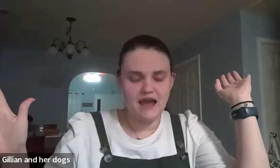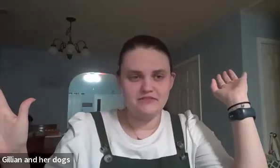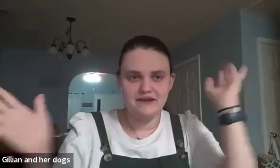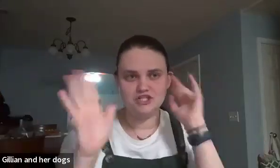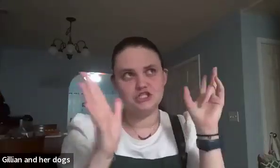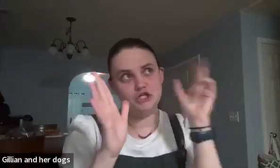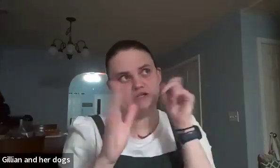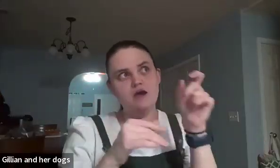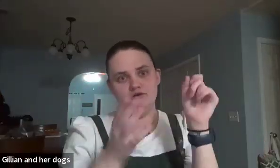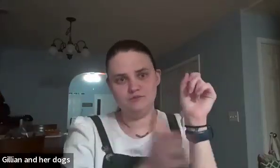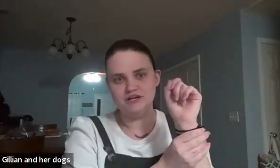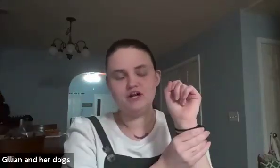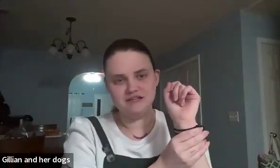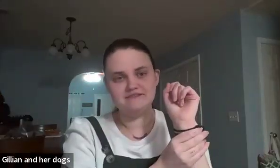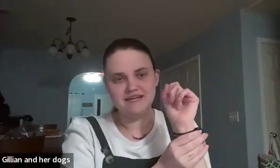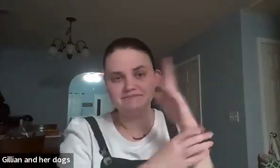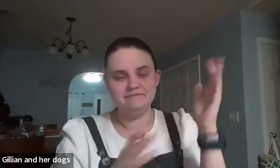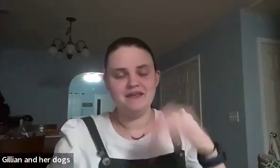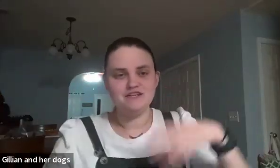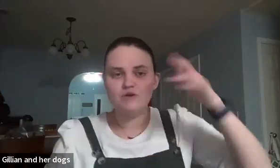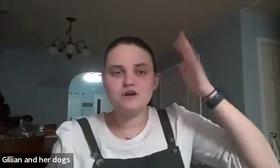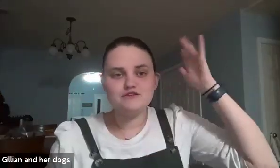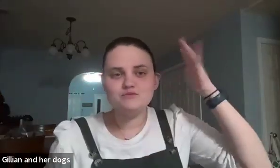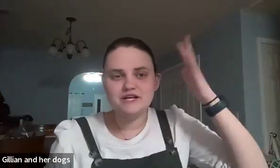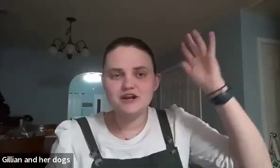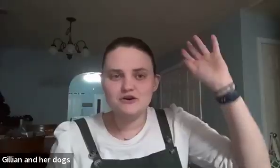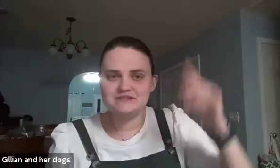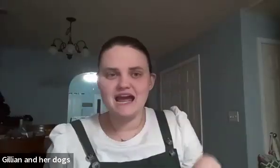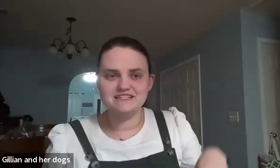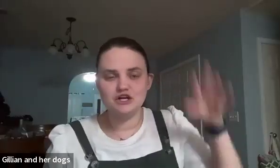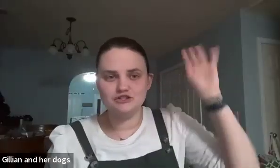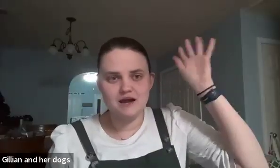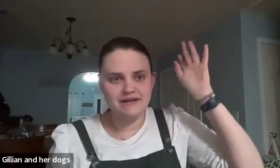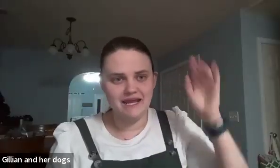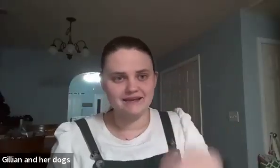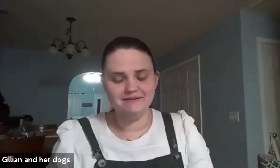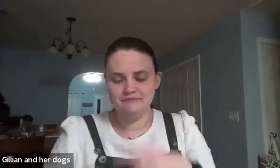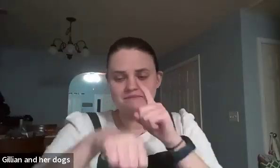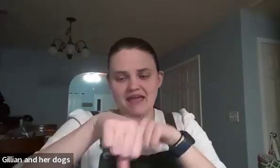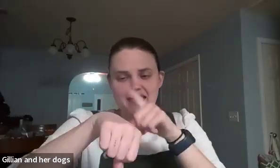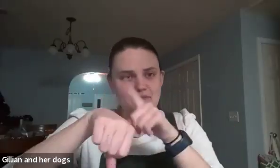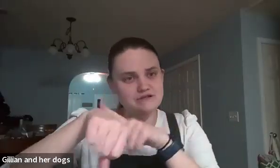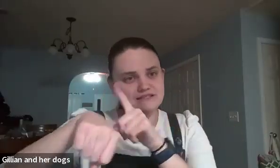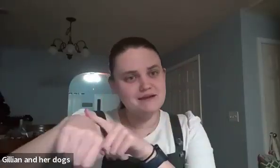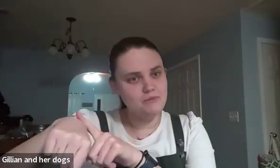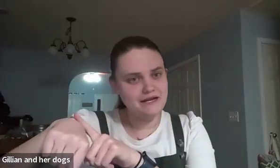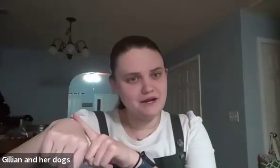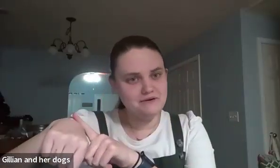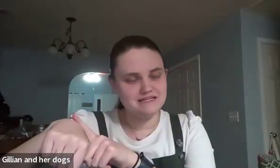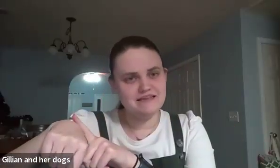I think I just learned, oh, you put it on your left hand. So I'm one of those weirdos that has it on her dominant hand. And most of the time, nobody notices. And